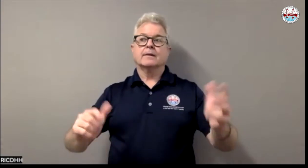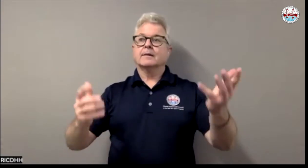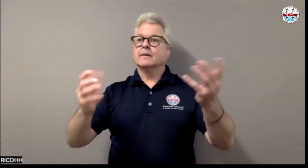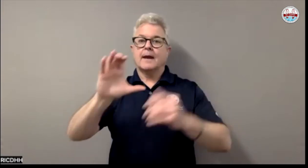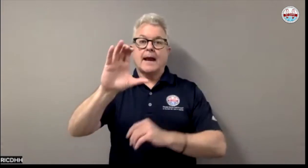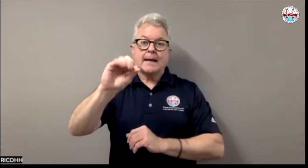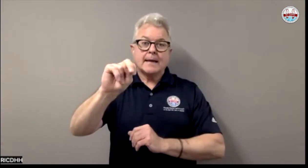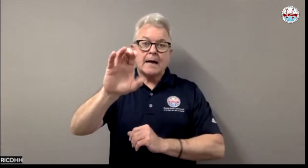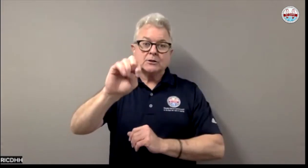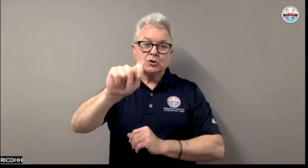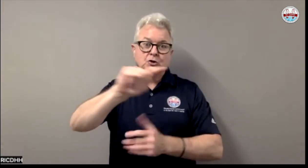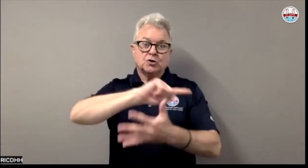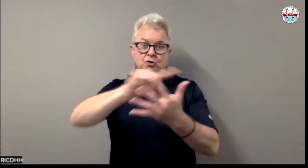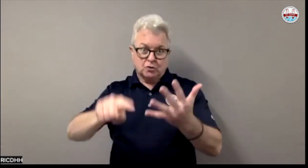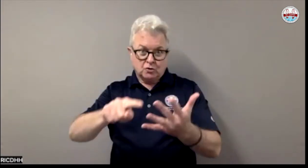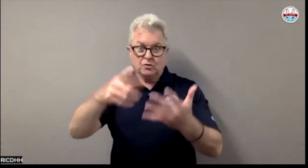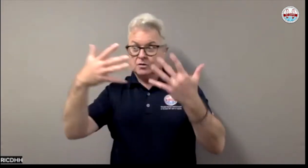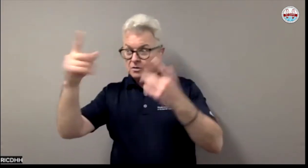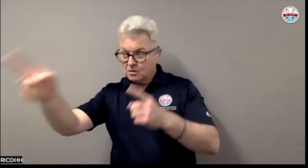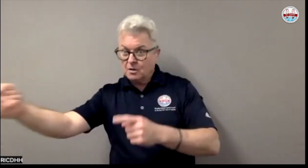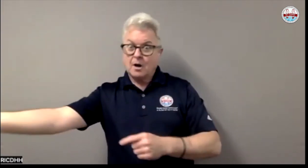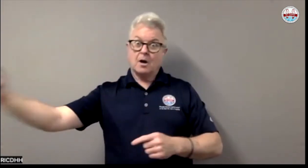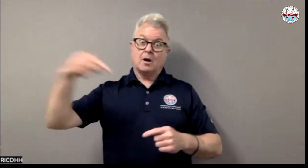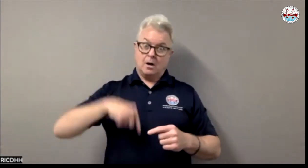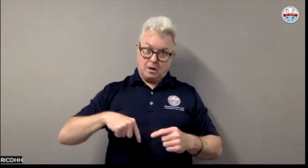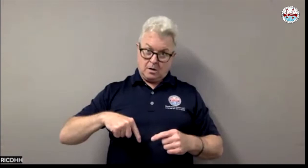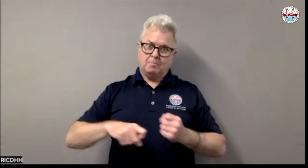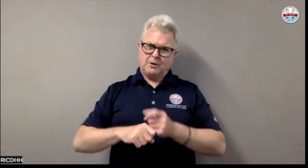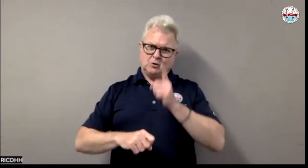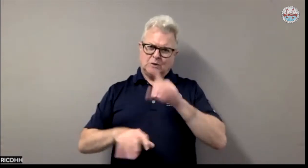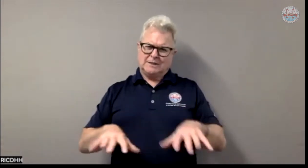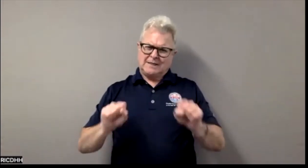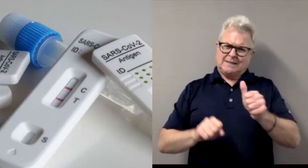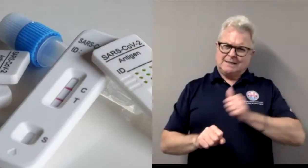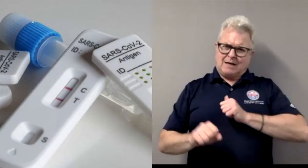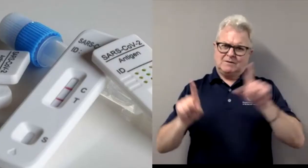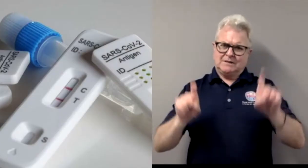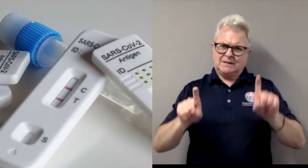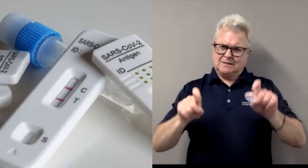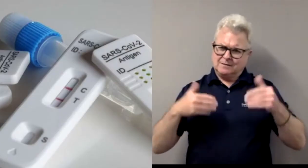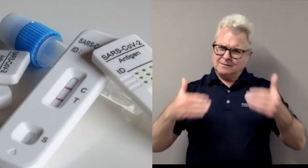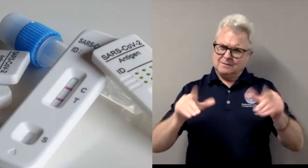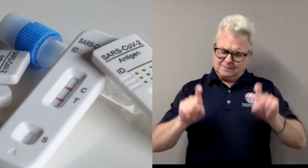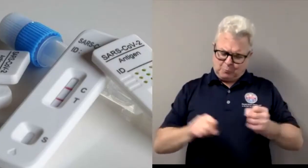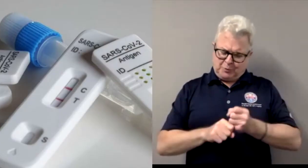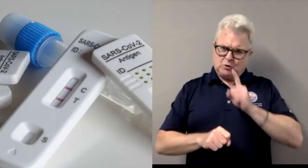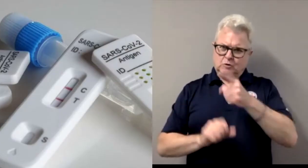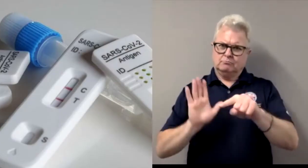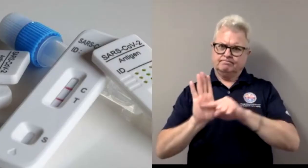or a performance, a concert, and then you come back home, make sure that you take a self-test at home to